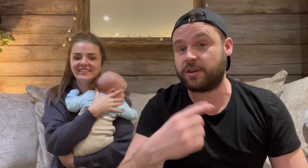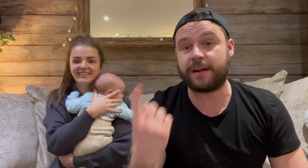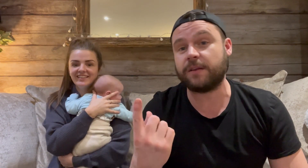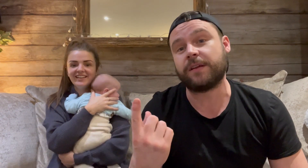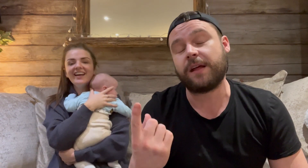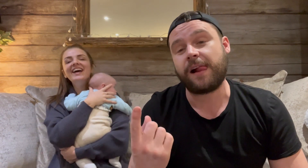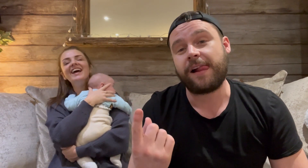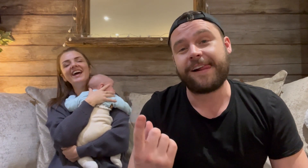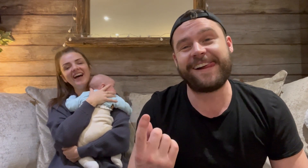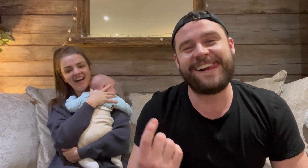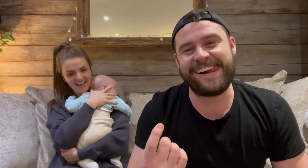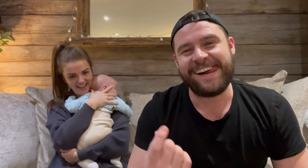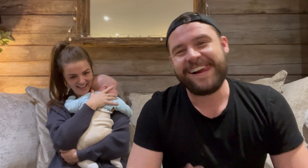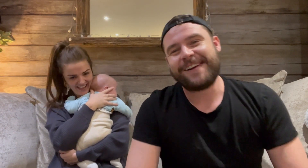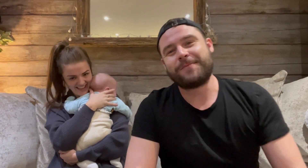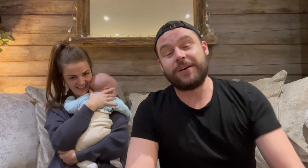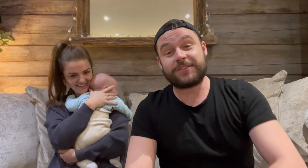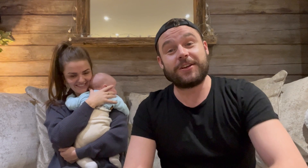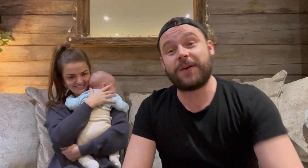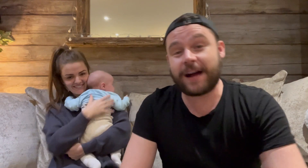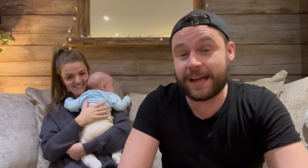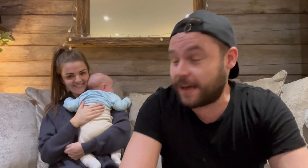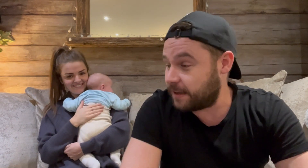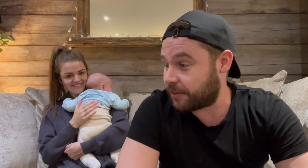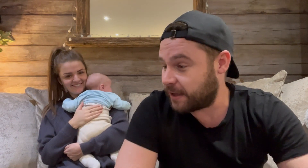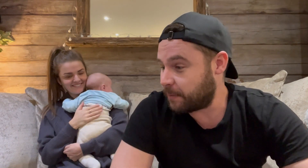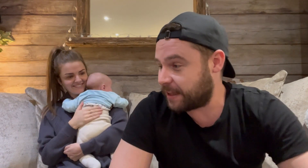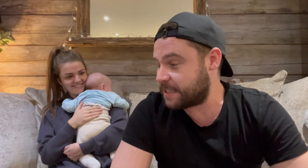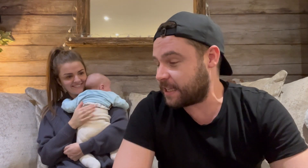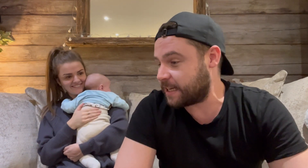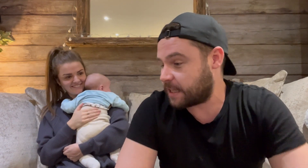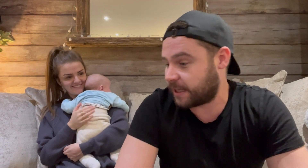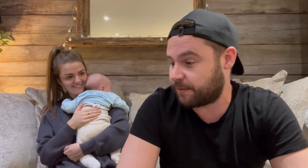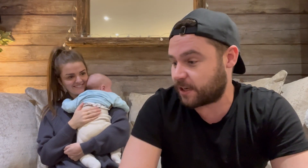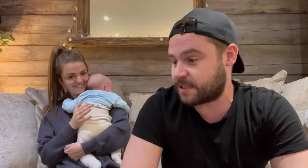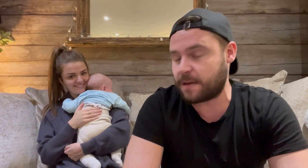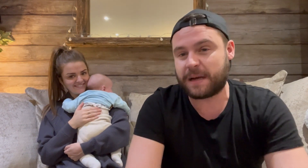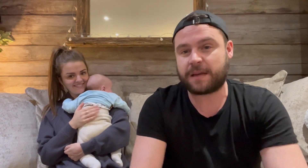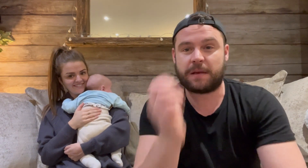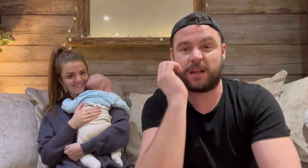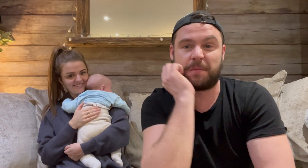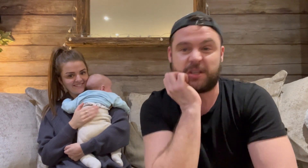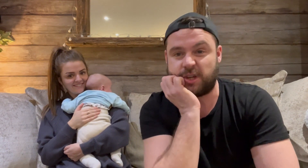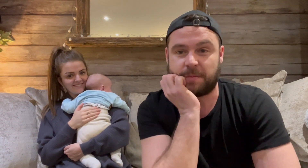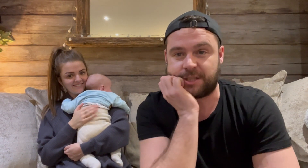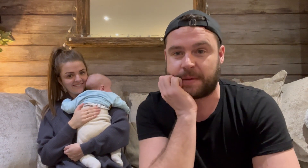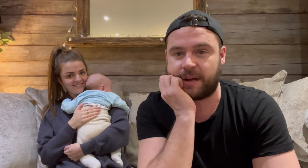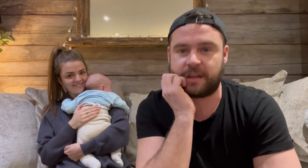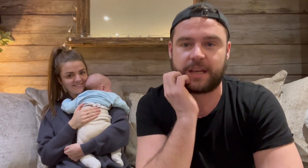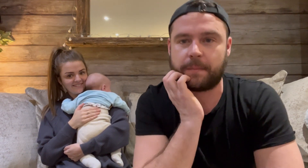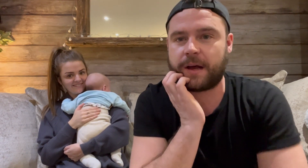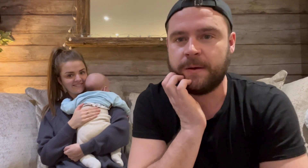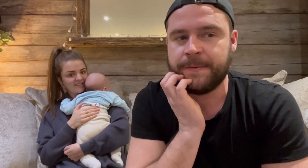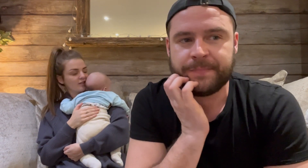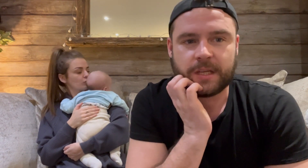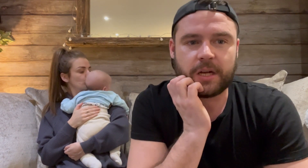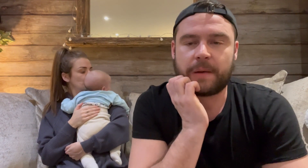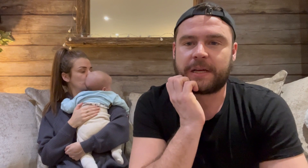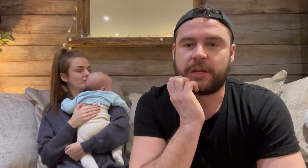around. But do you know what, I think with these things, I think if you're going to sit back and be a little bit dubious about it and think about, you know, am I going